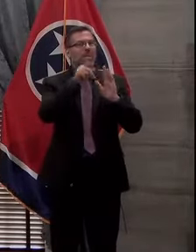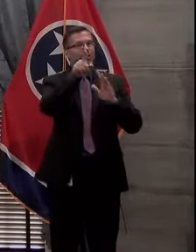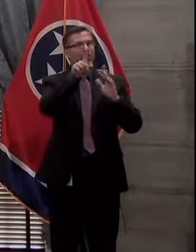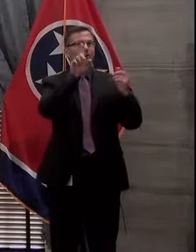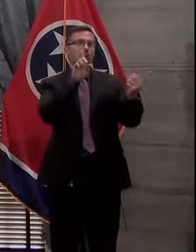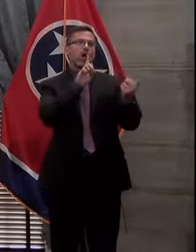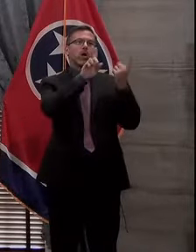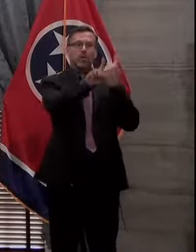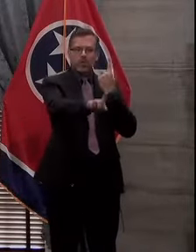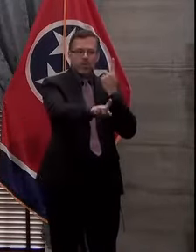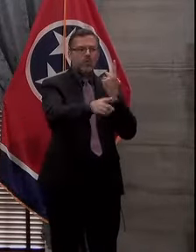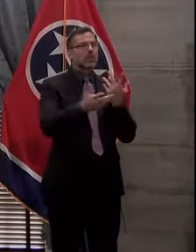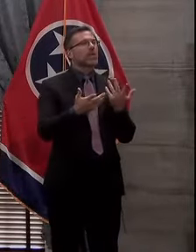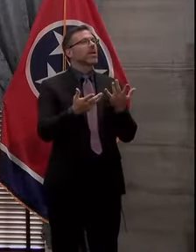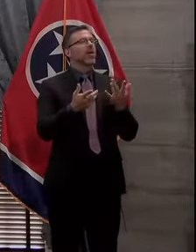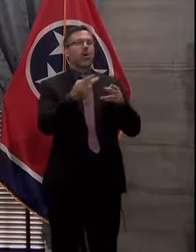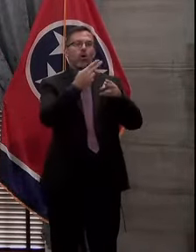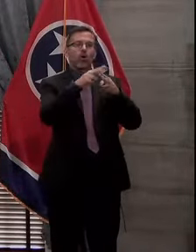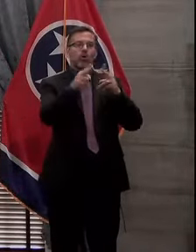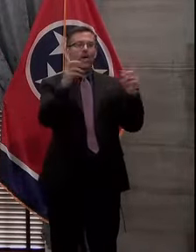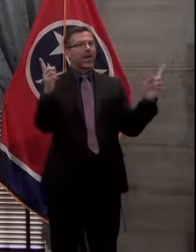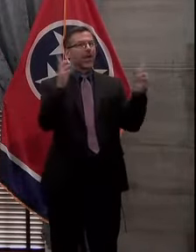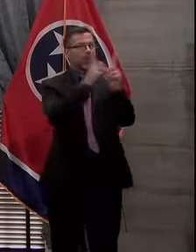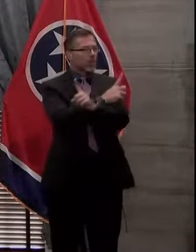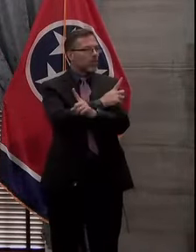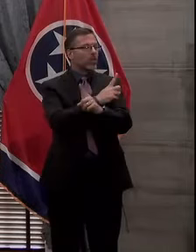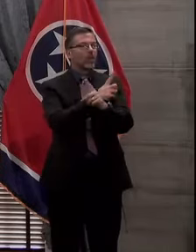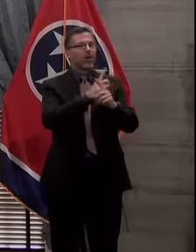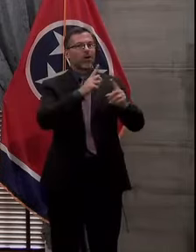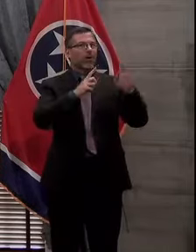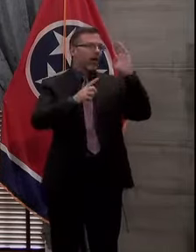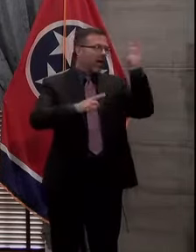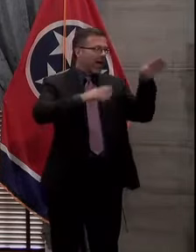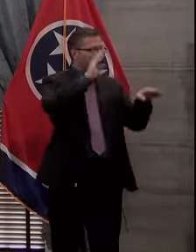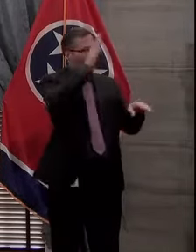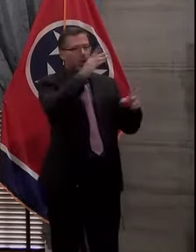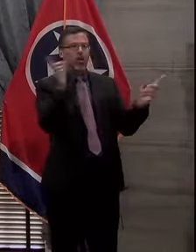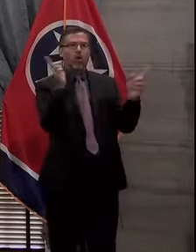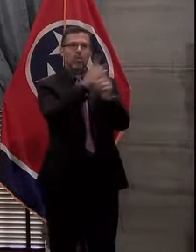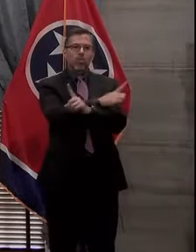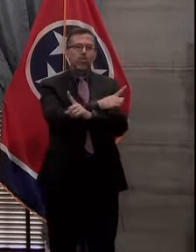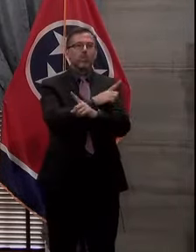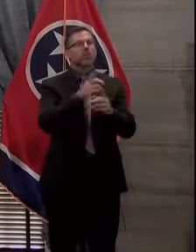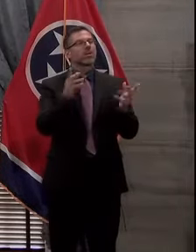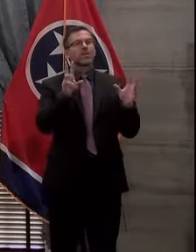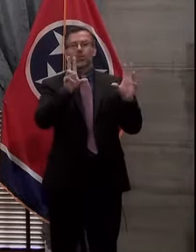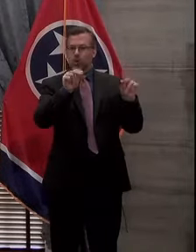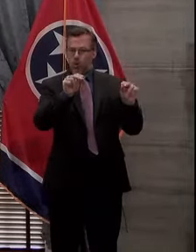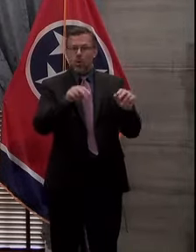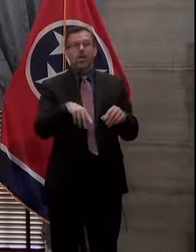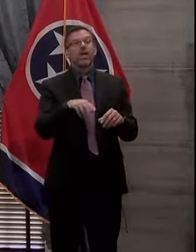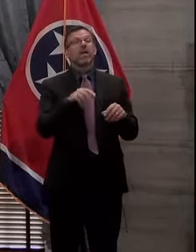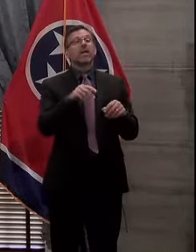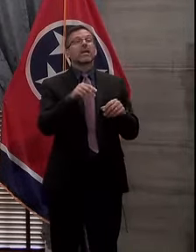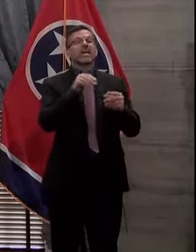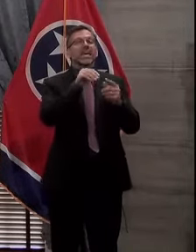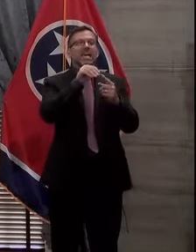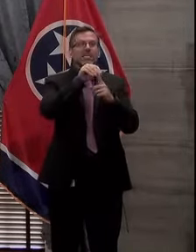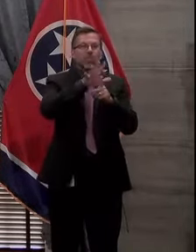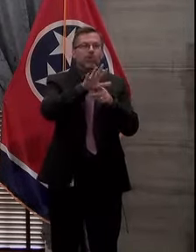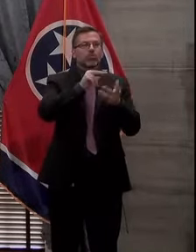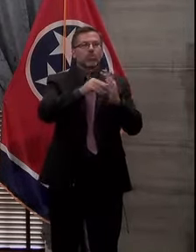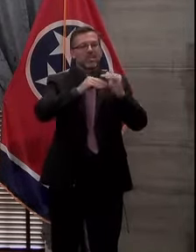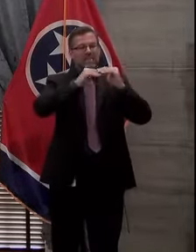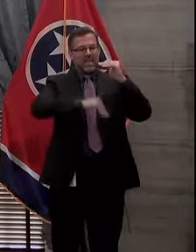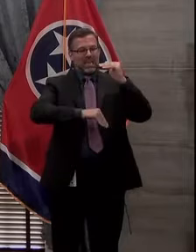It's not meeting someone in the hall or seeing somebody from across the room. It's defined as less than